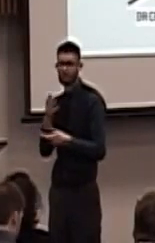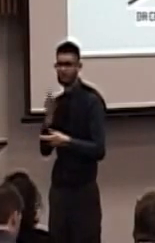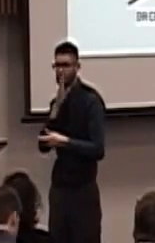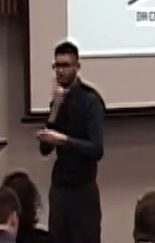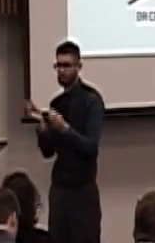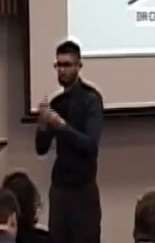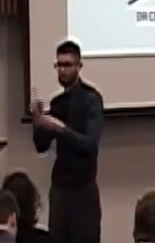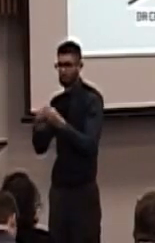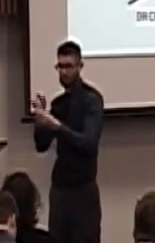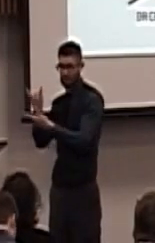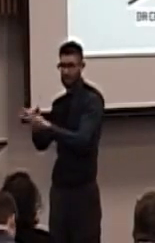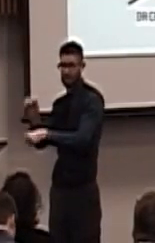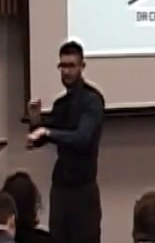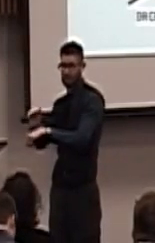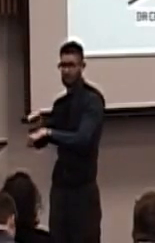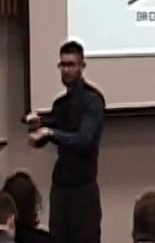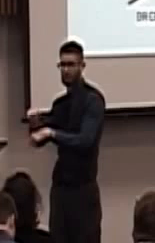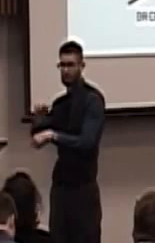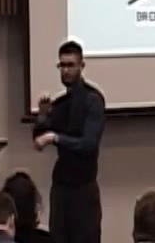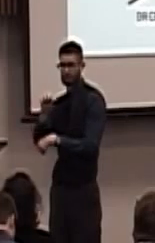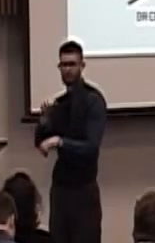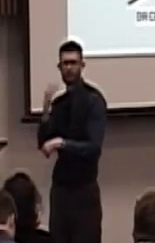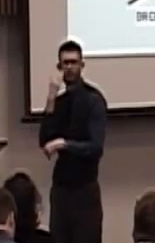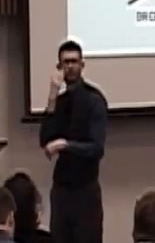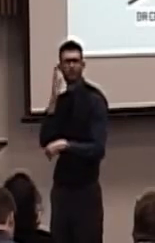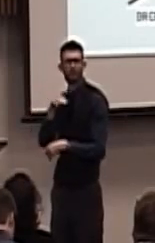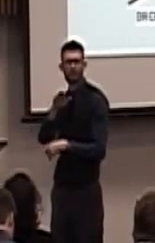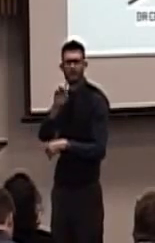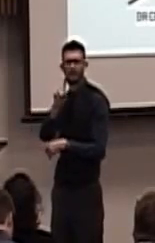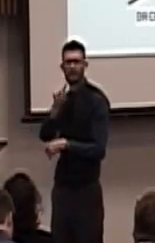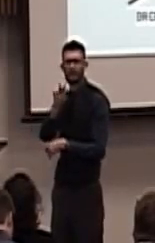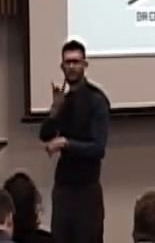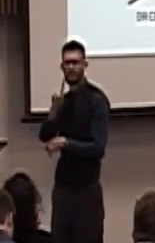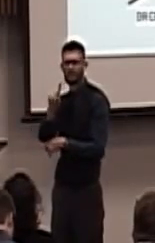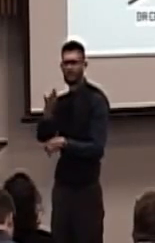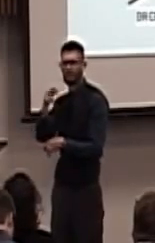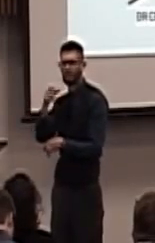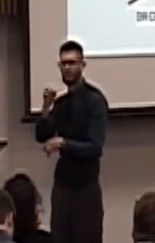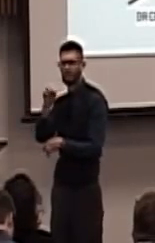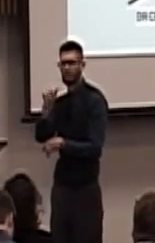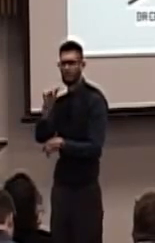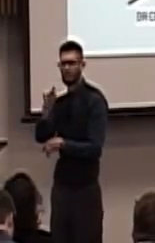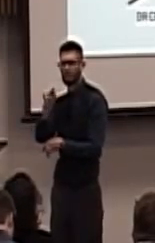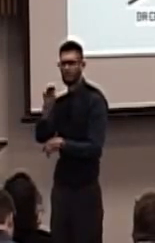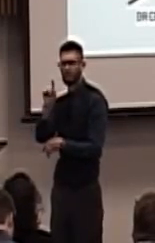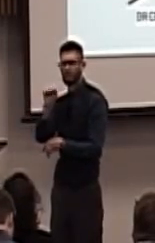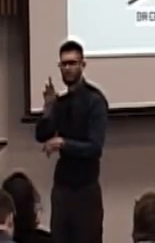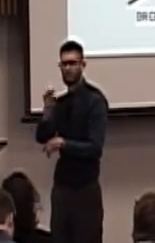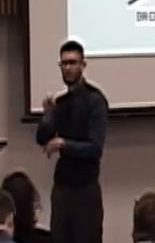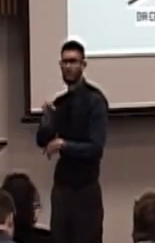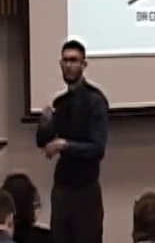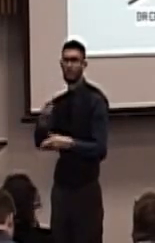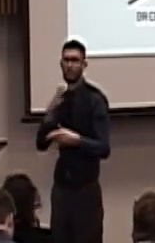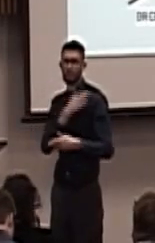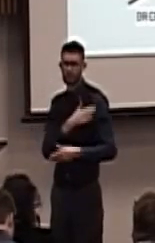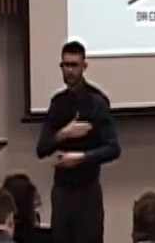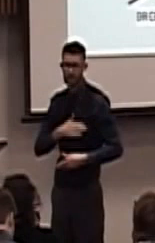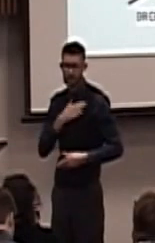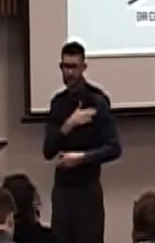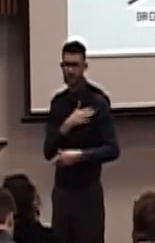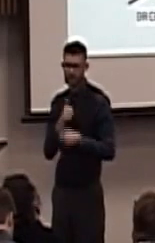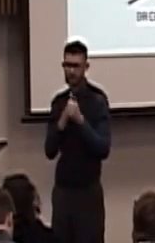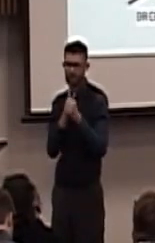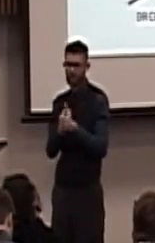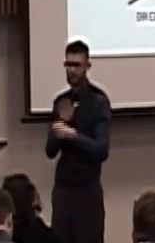Some of you are familiar with David Thotemer. Please keep up with his Facebook. God